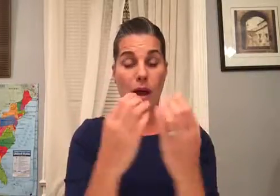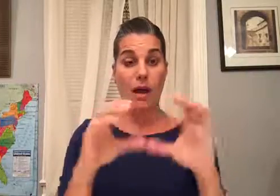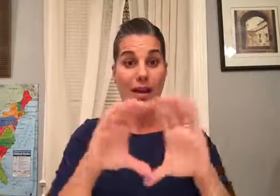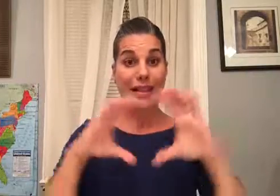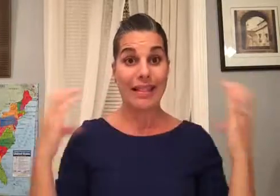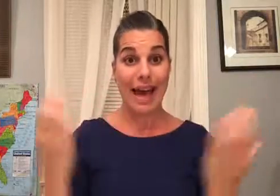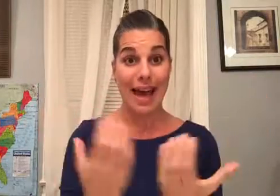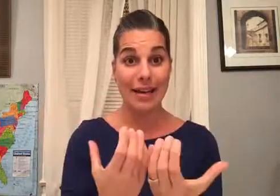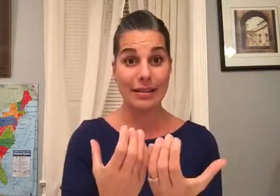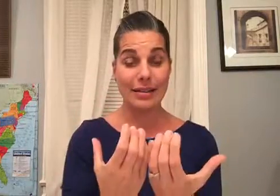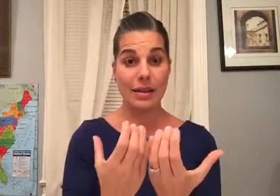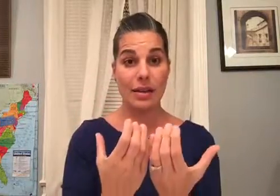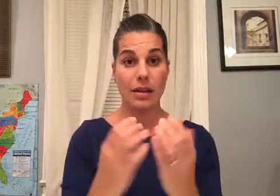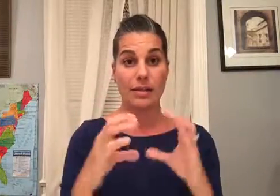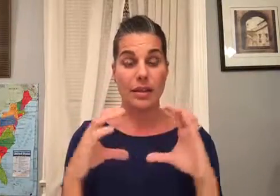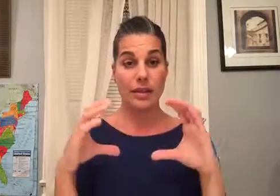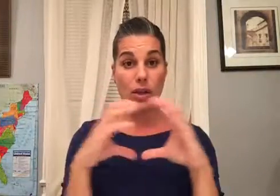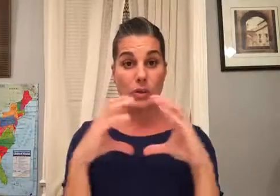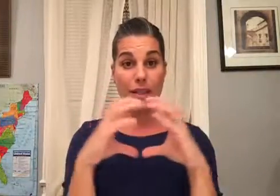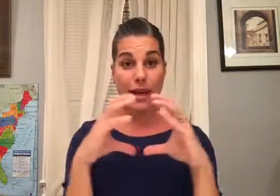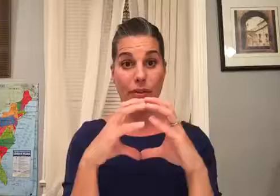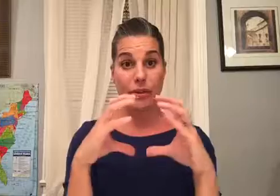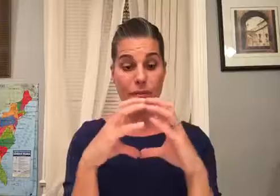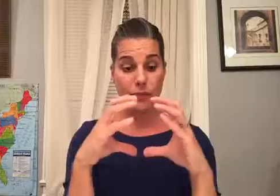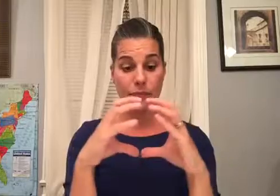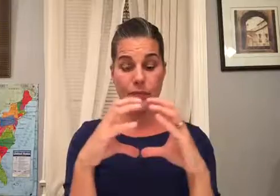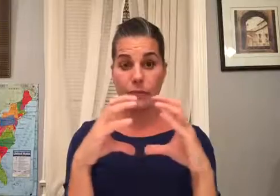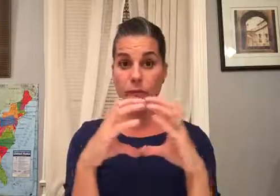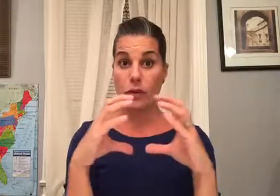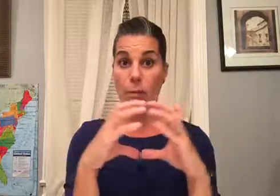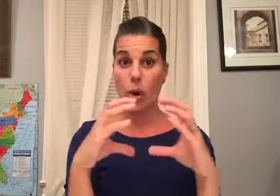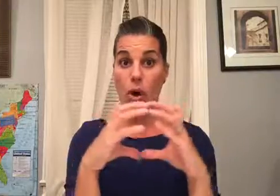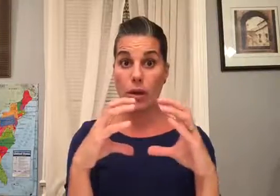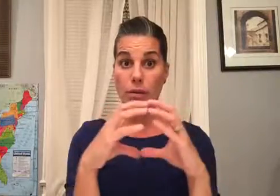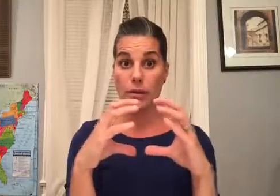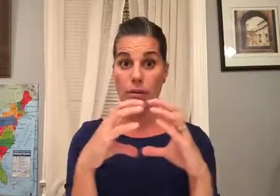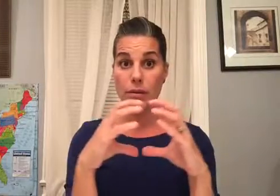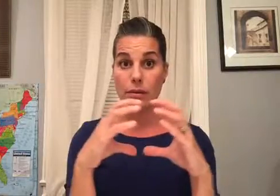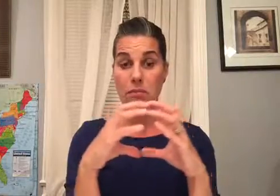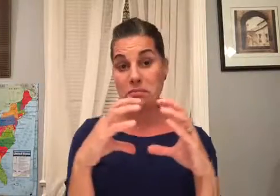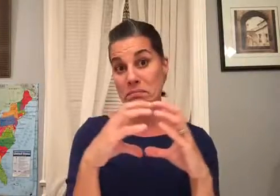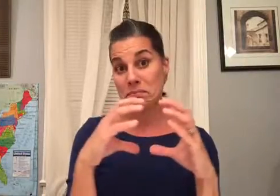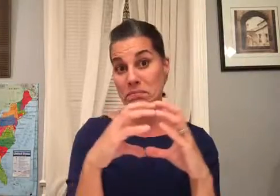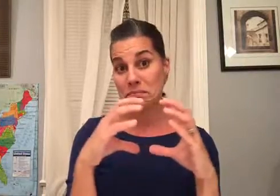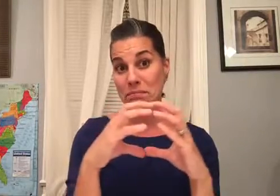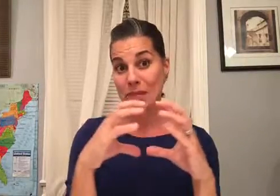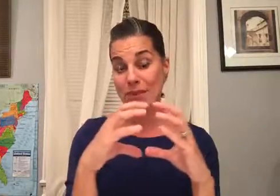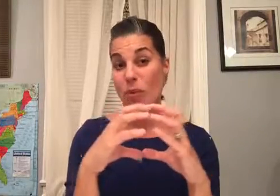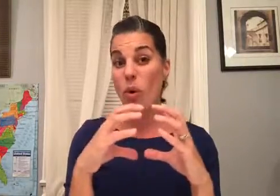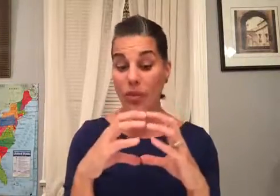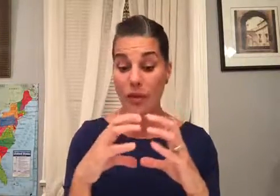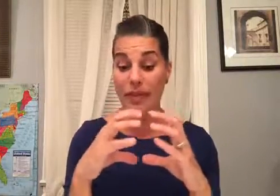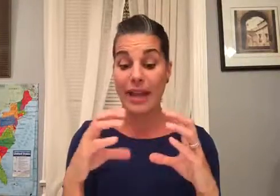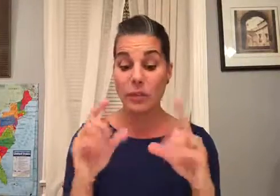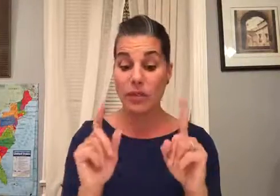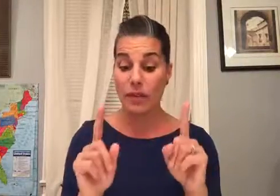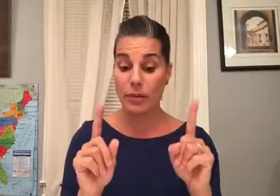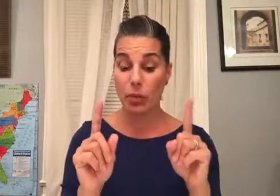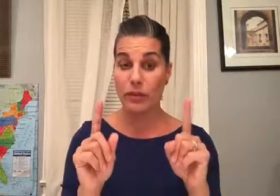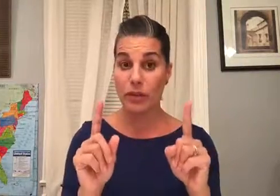or class? Does it go together for a ball? So that's what's very important for you to